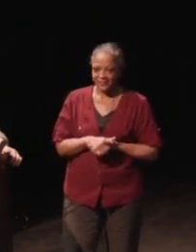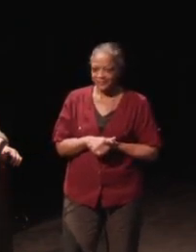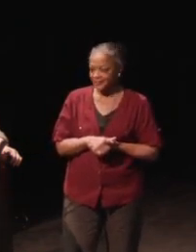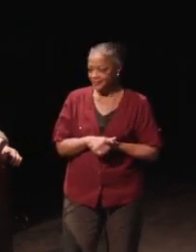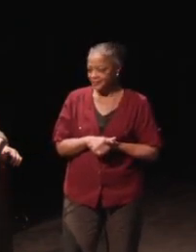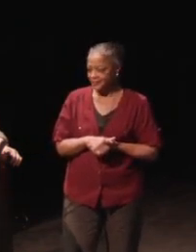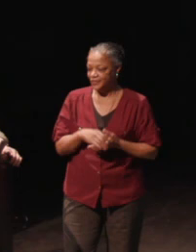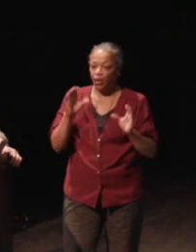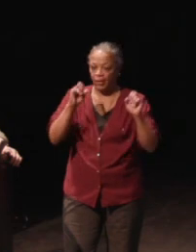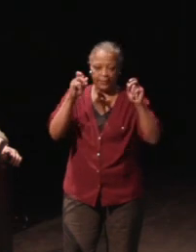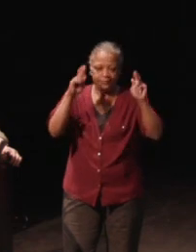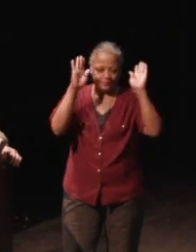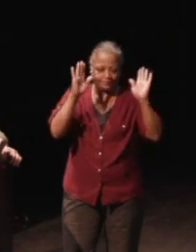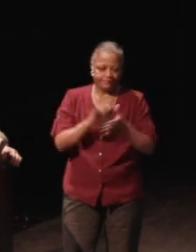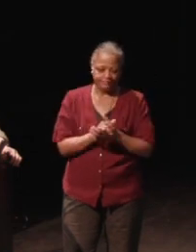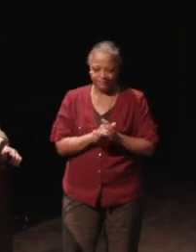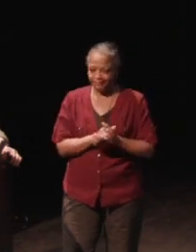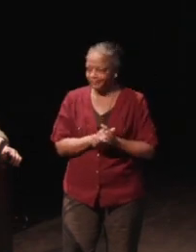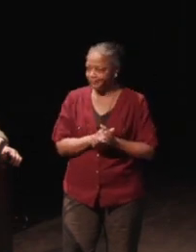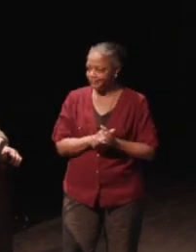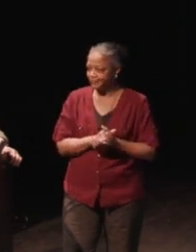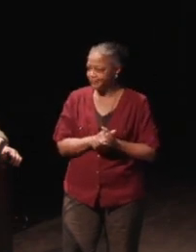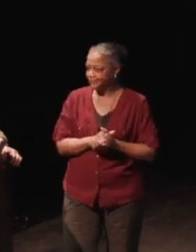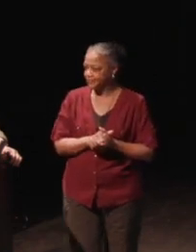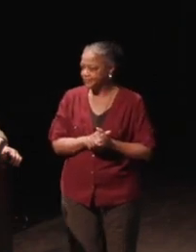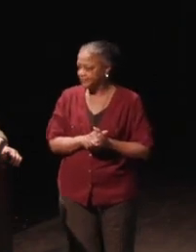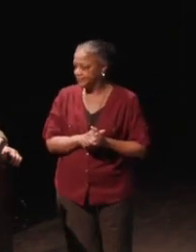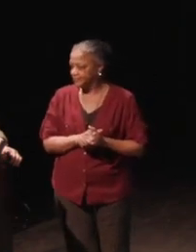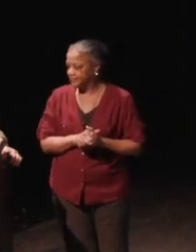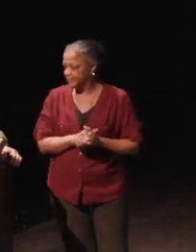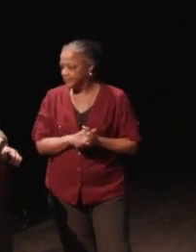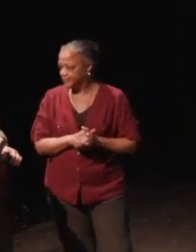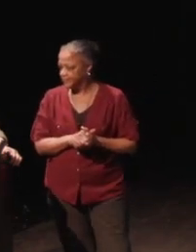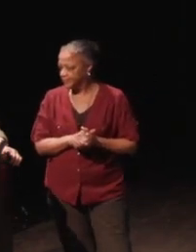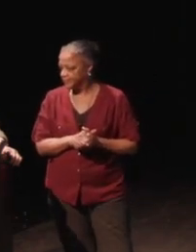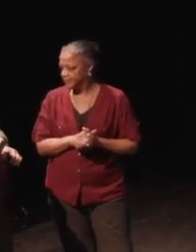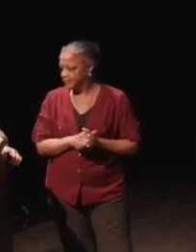Okay. Okay. So I'm just gonna.